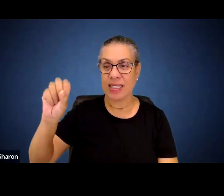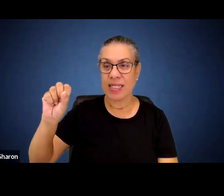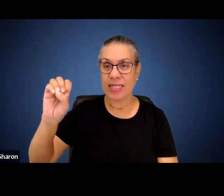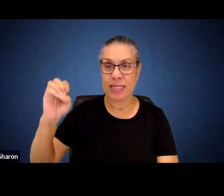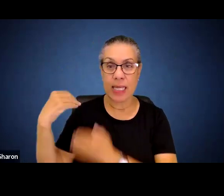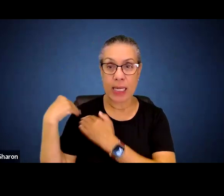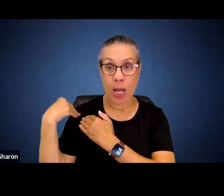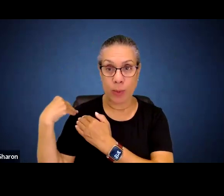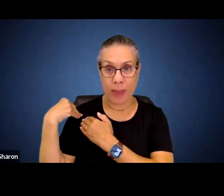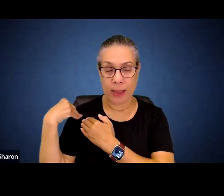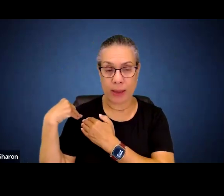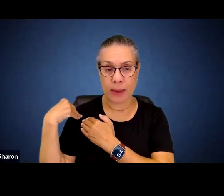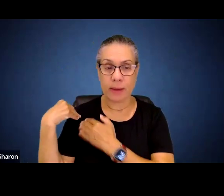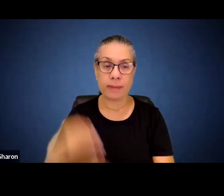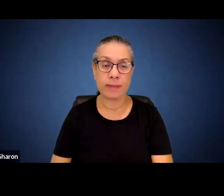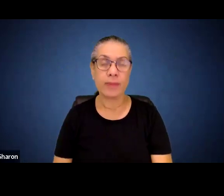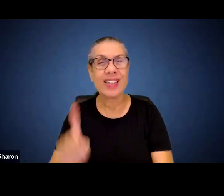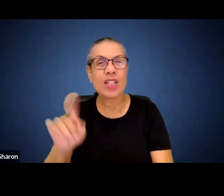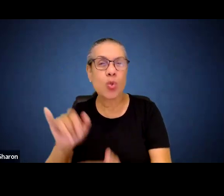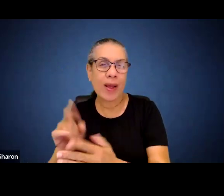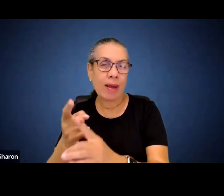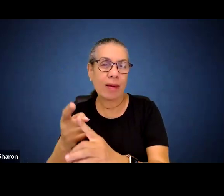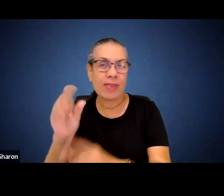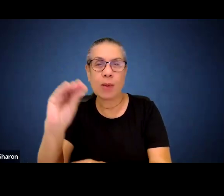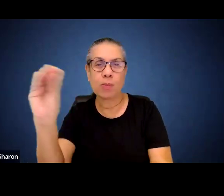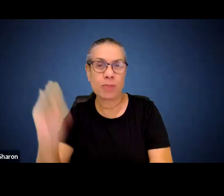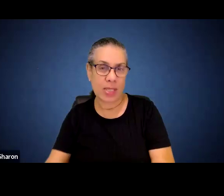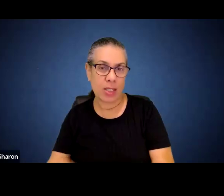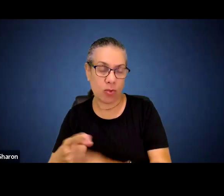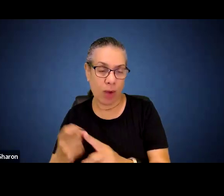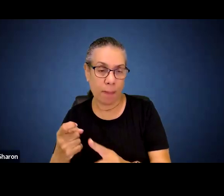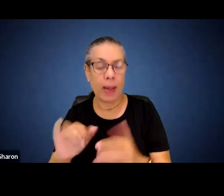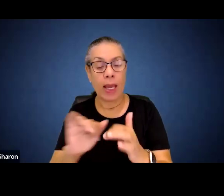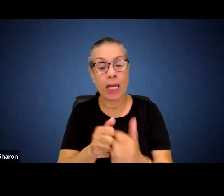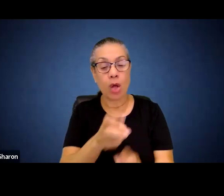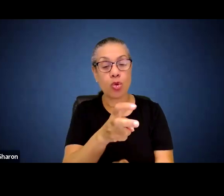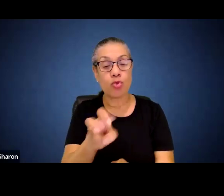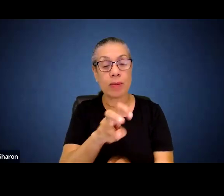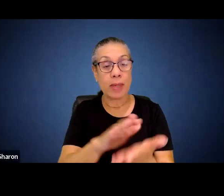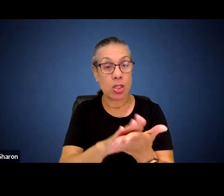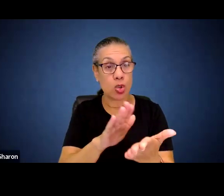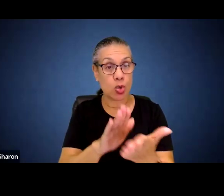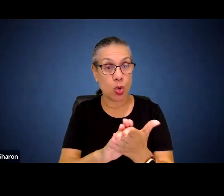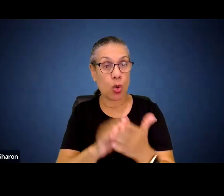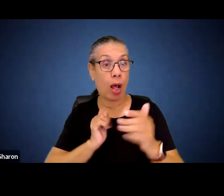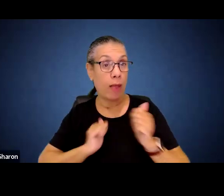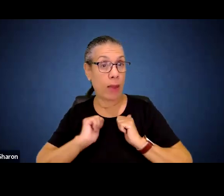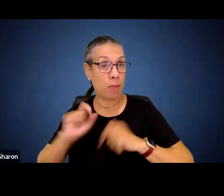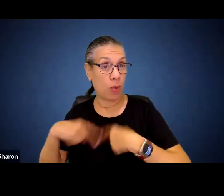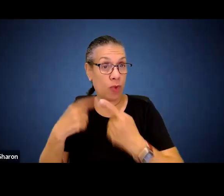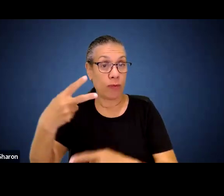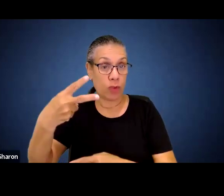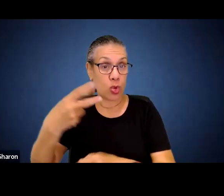the accountability percentile comes from and how transformation schools performed over the past 2